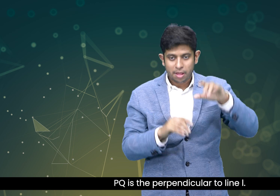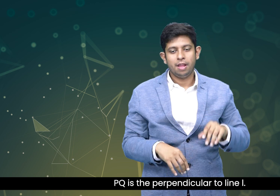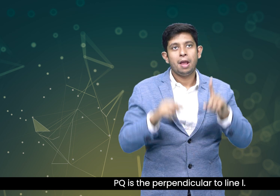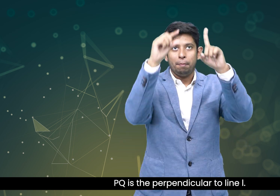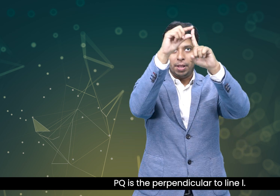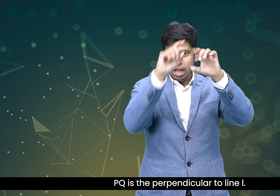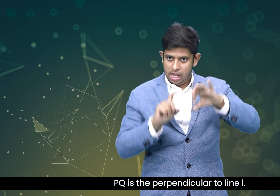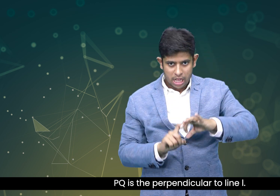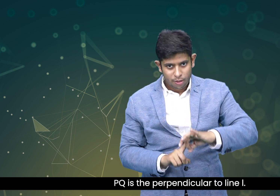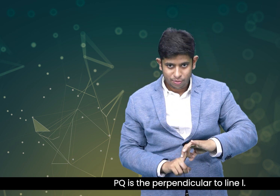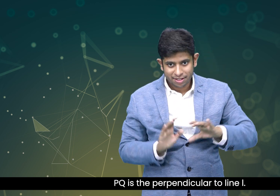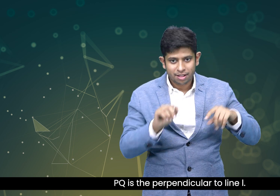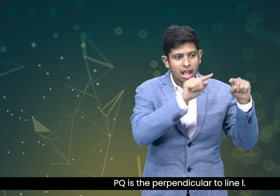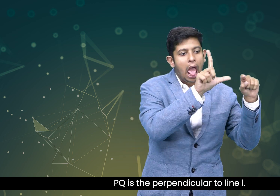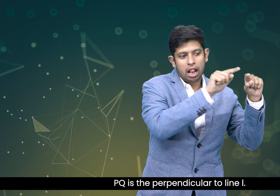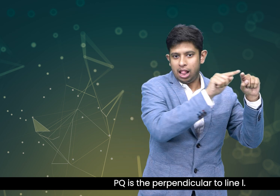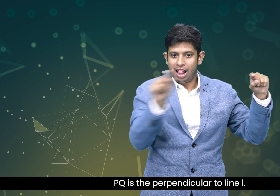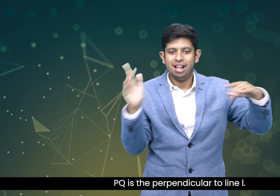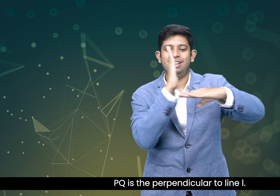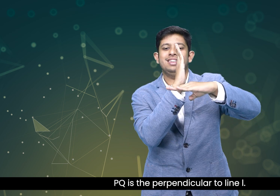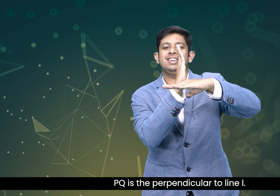PQ is the perpendicular to line L.